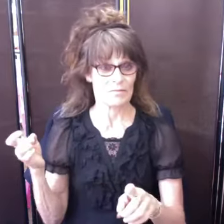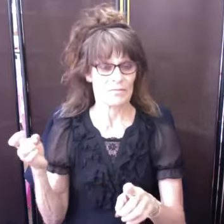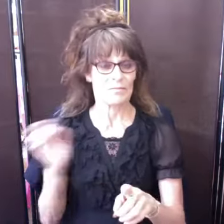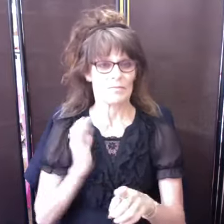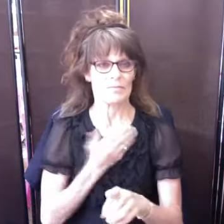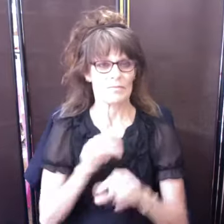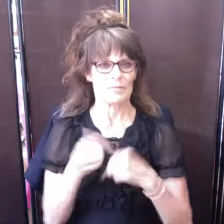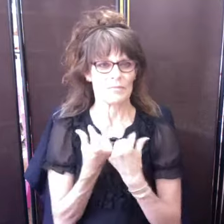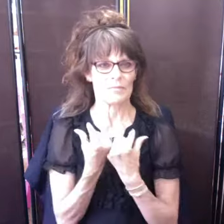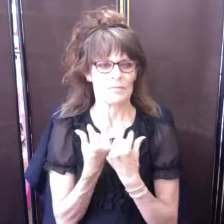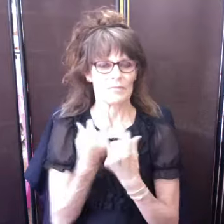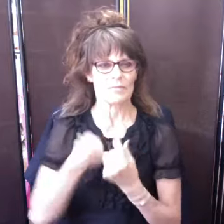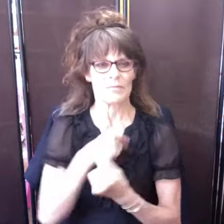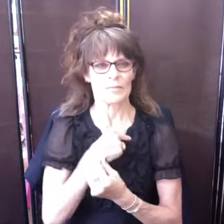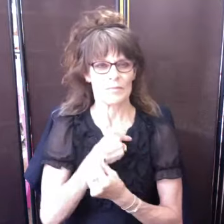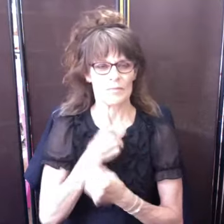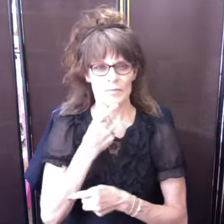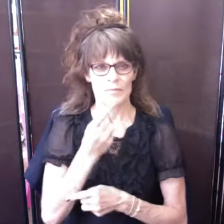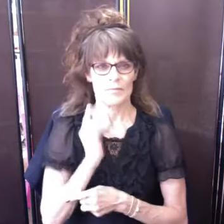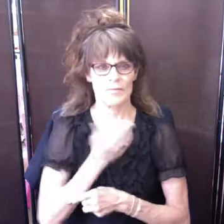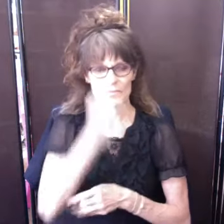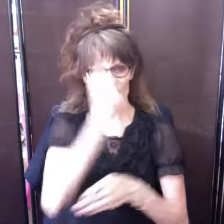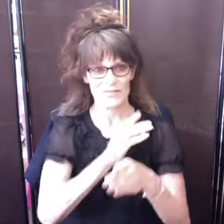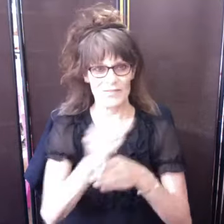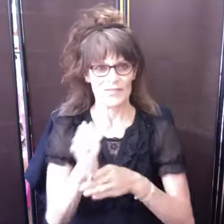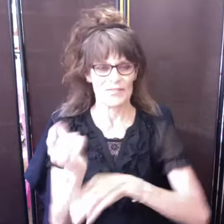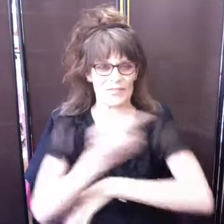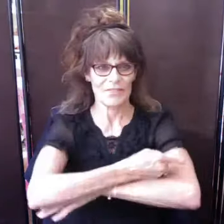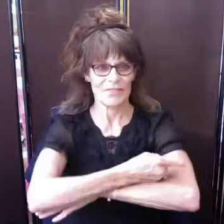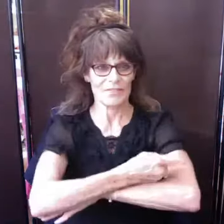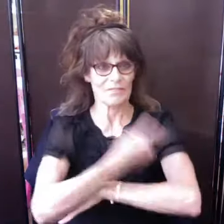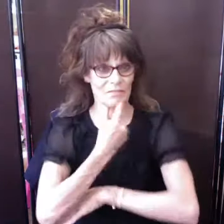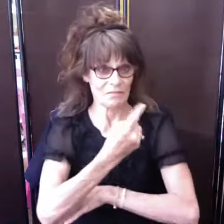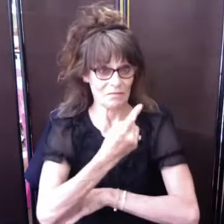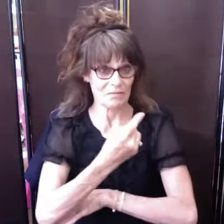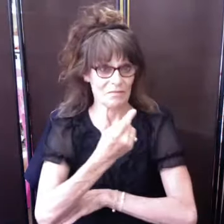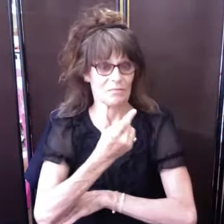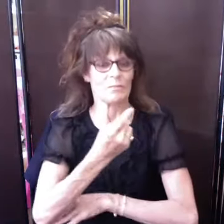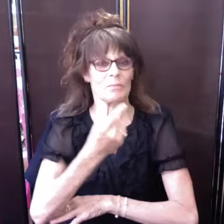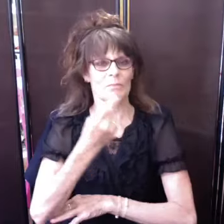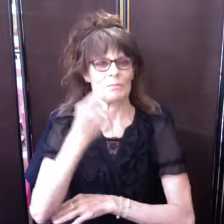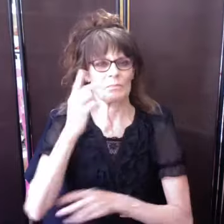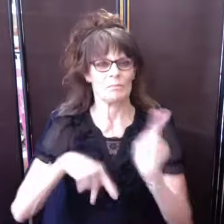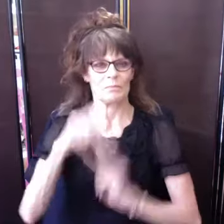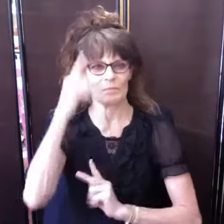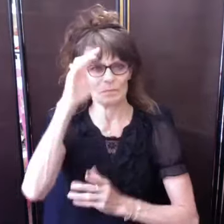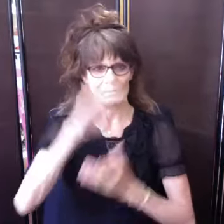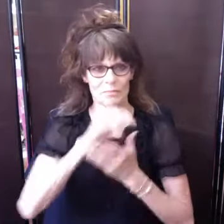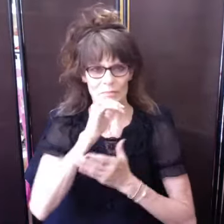those old timers would say you give a date or people will think you don't have one. And so my sobriety date's August the 25th of 1997, and I'm